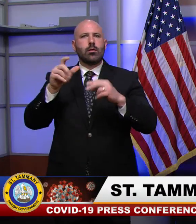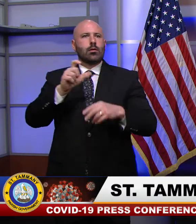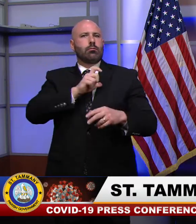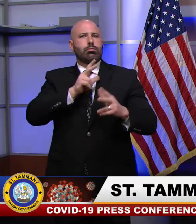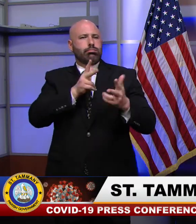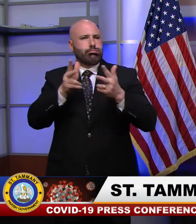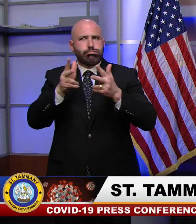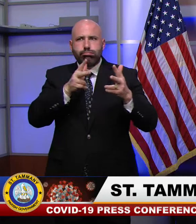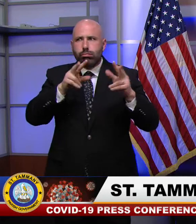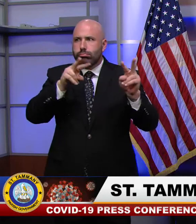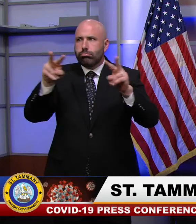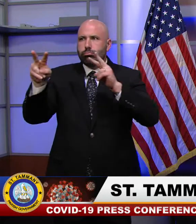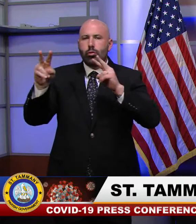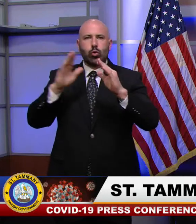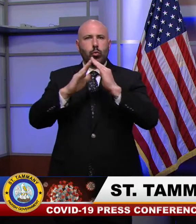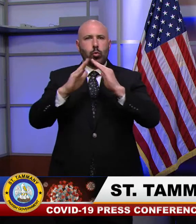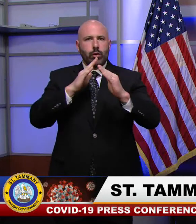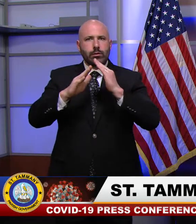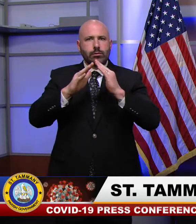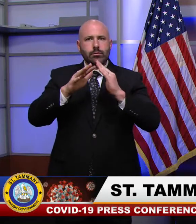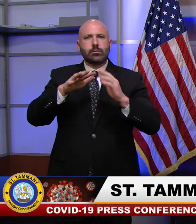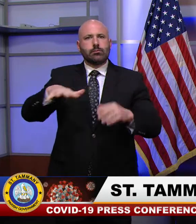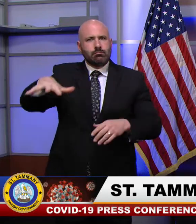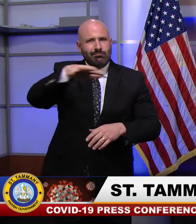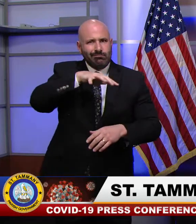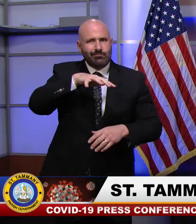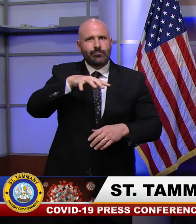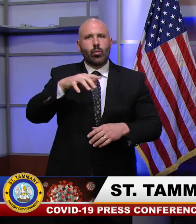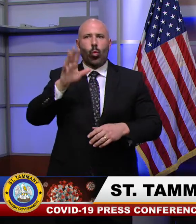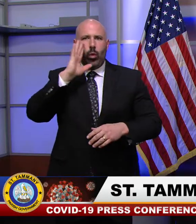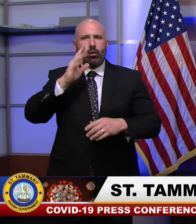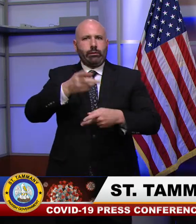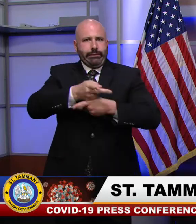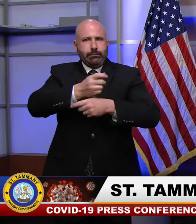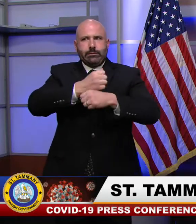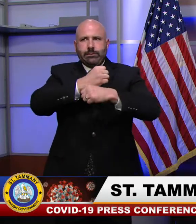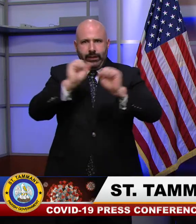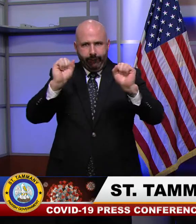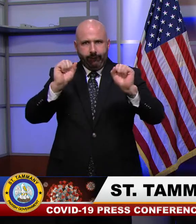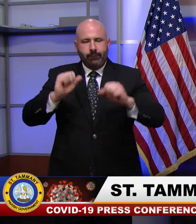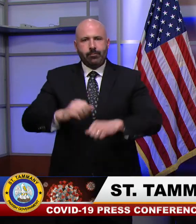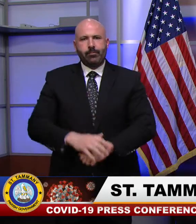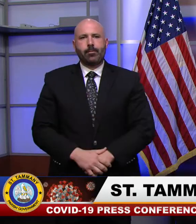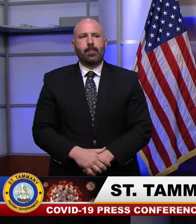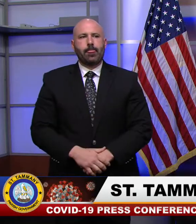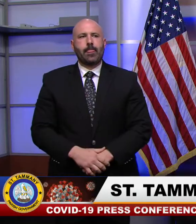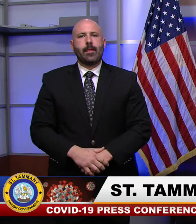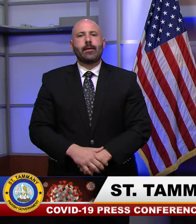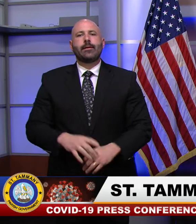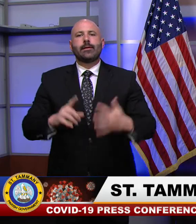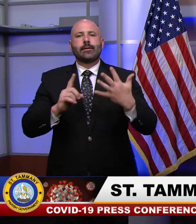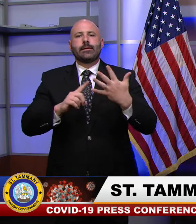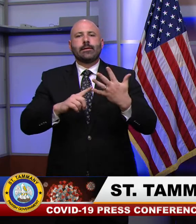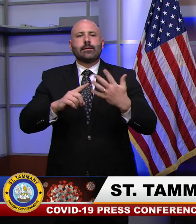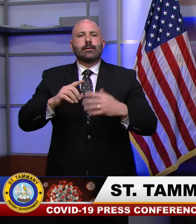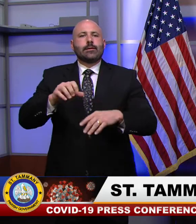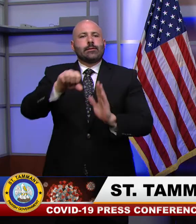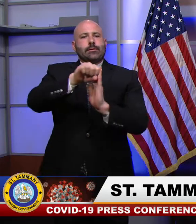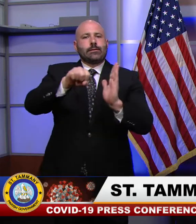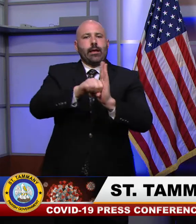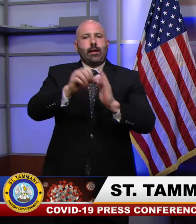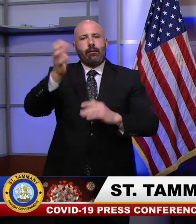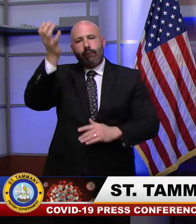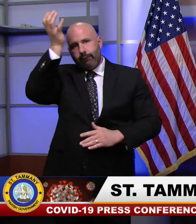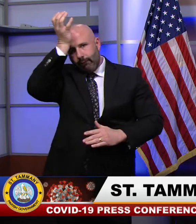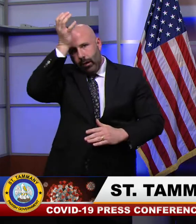during this crisis. A statement from the State Fire Marshal's office, Chief Butch